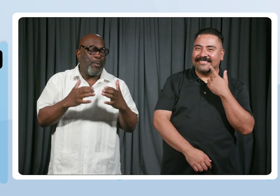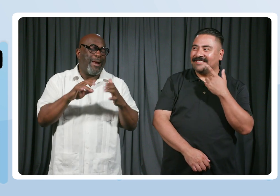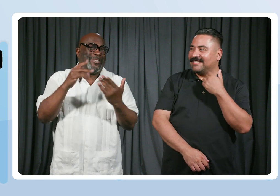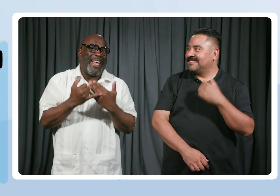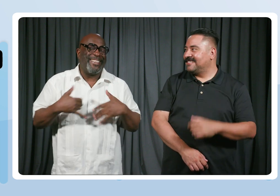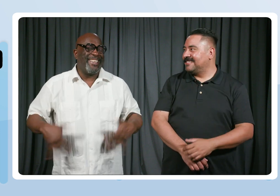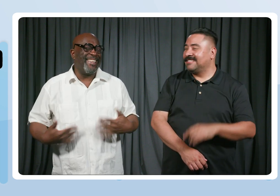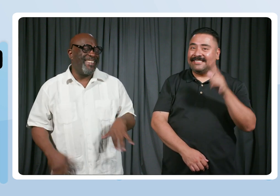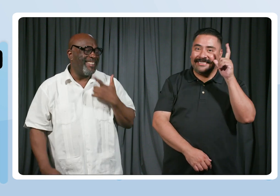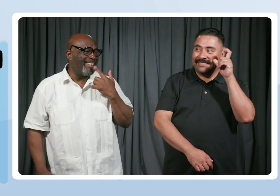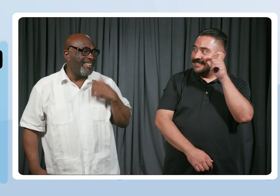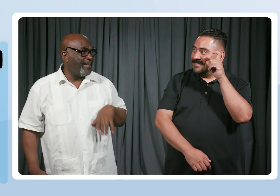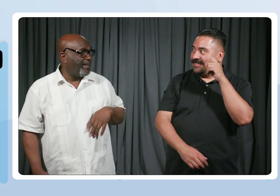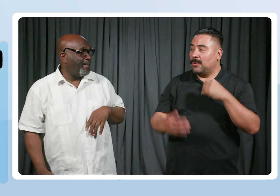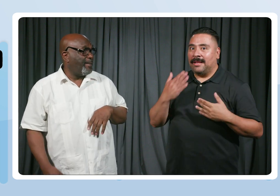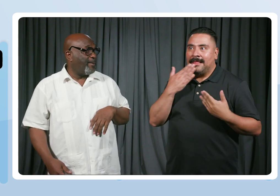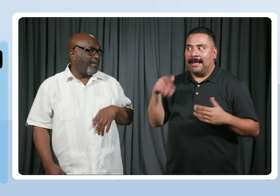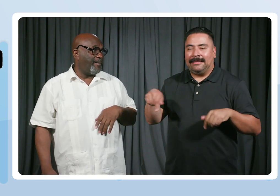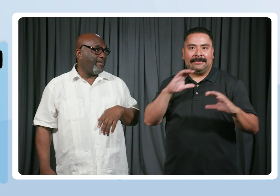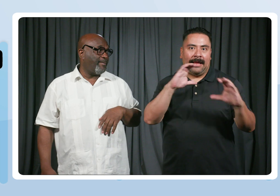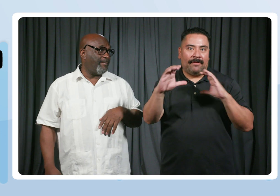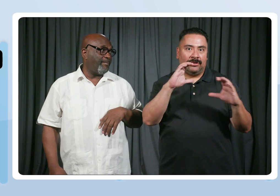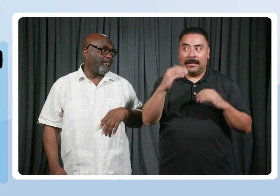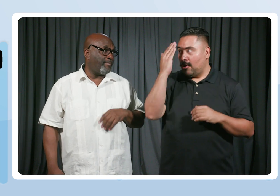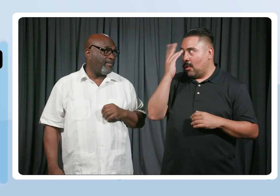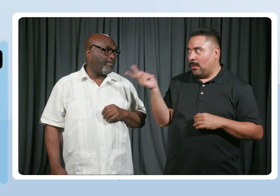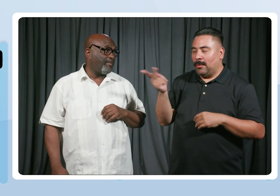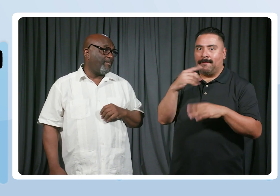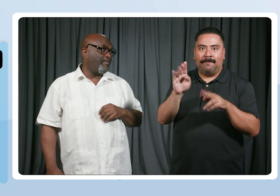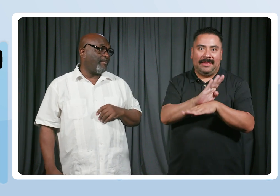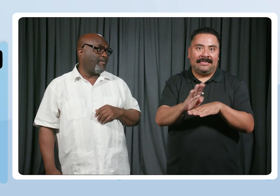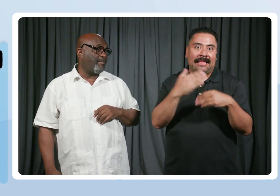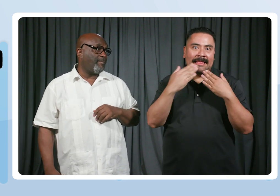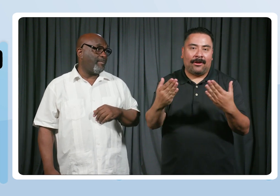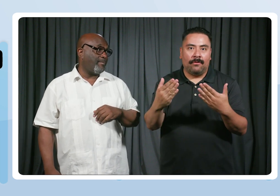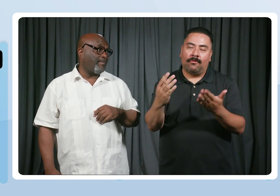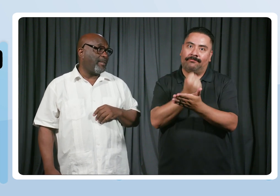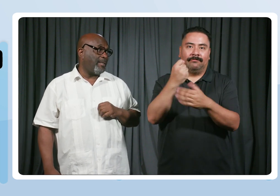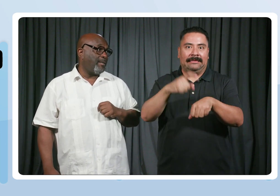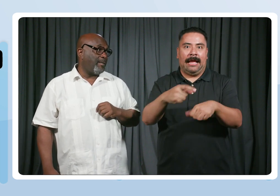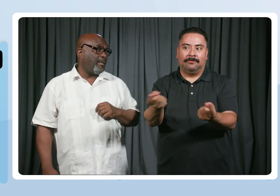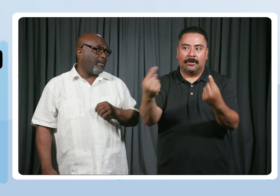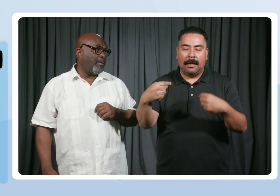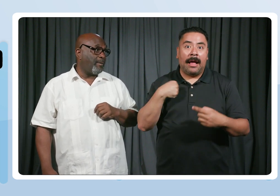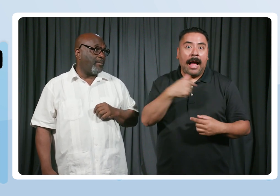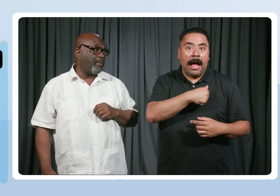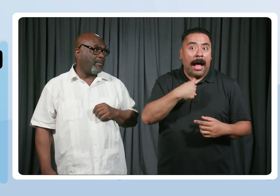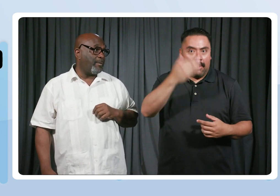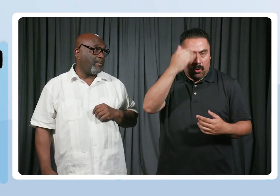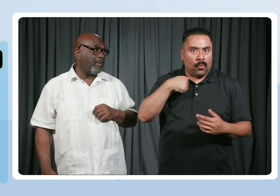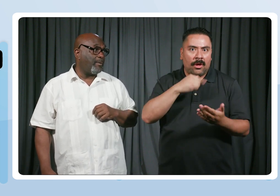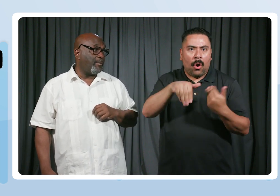Well, we really appreciate the conversation today. We know you're both very busy, so thank you for making time. And I know that we've all learned a